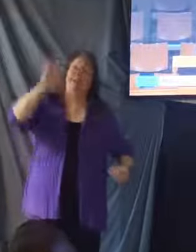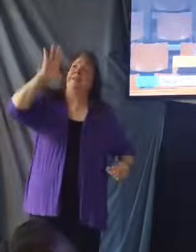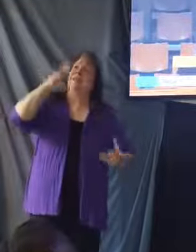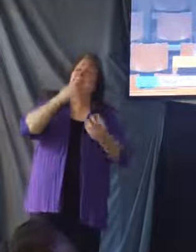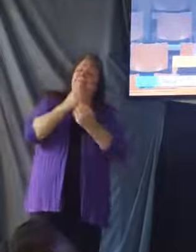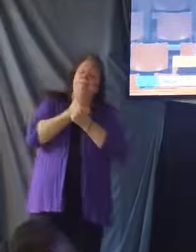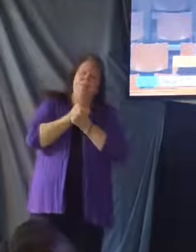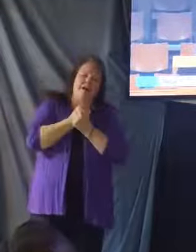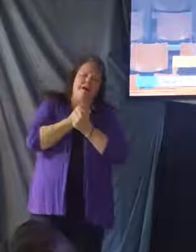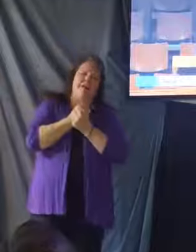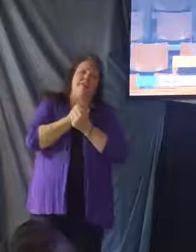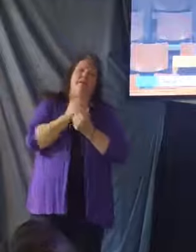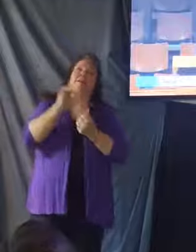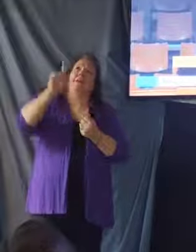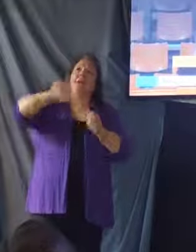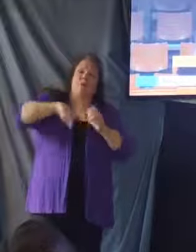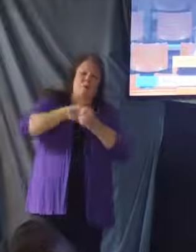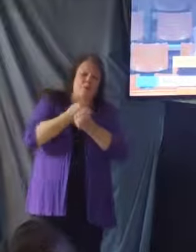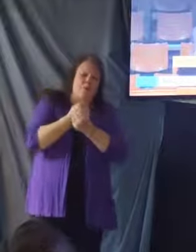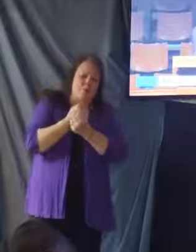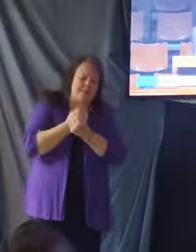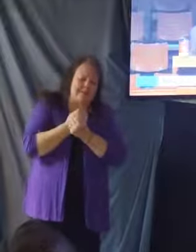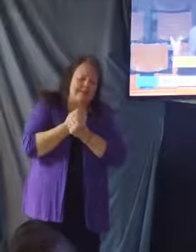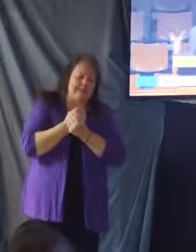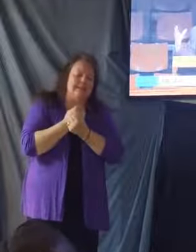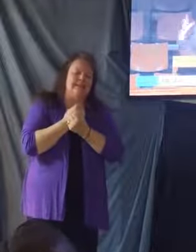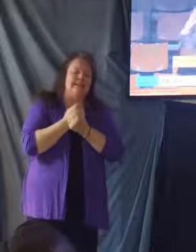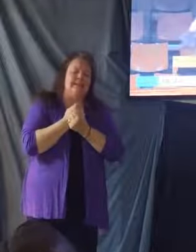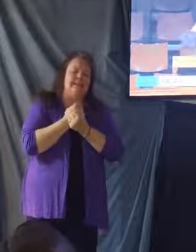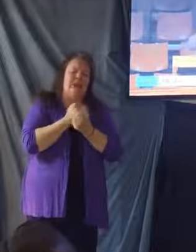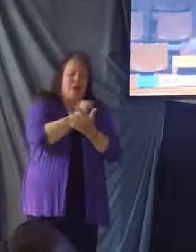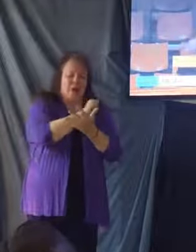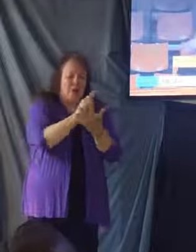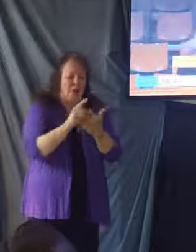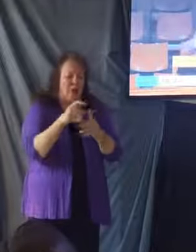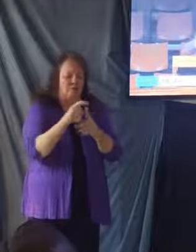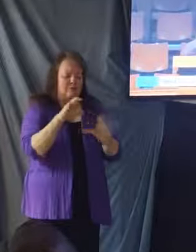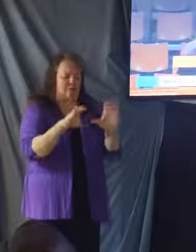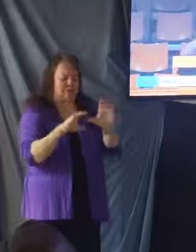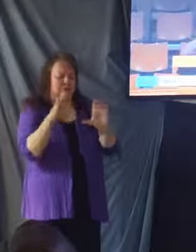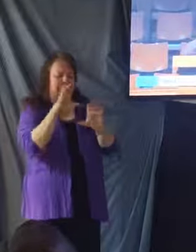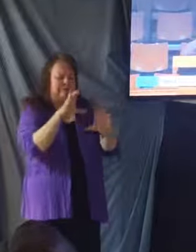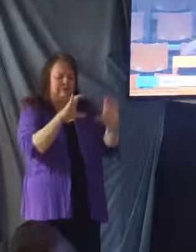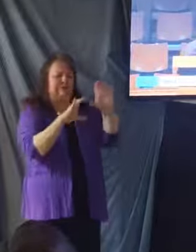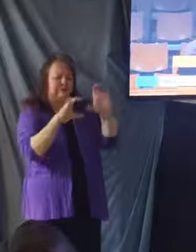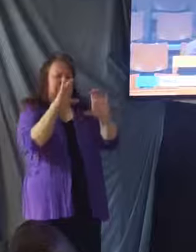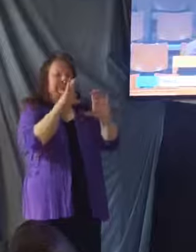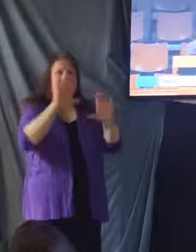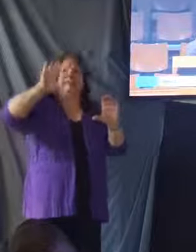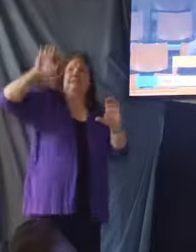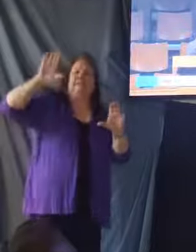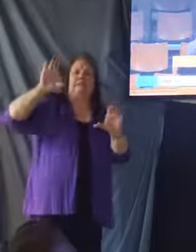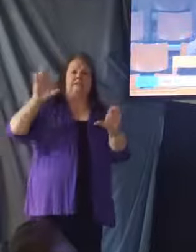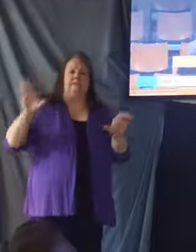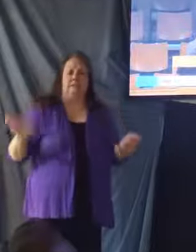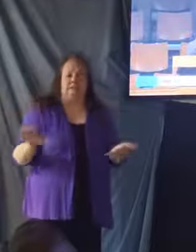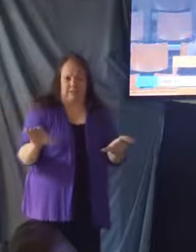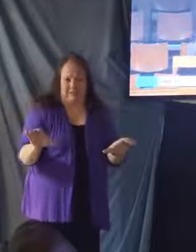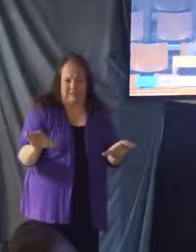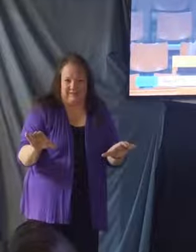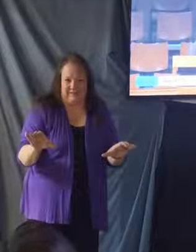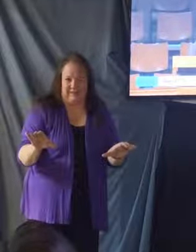love, His grace when we get into chapter 3. All these words piling up what God has done.